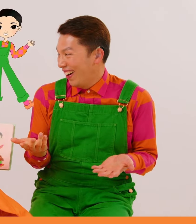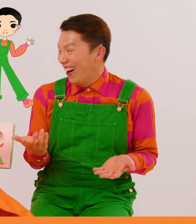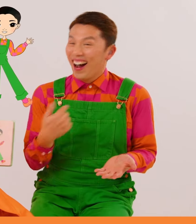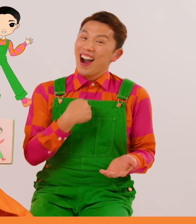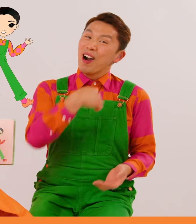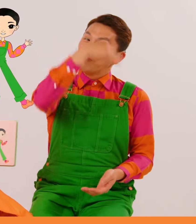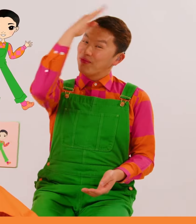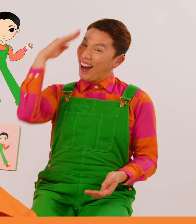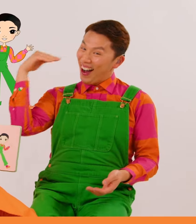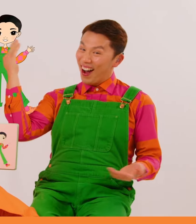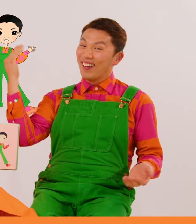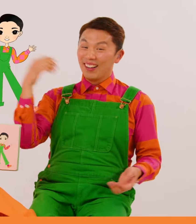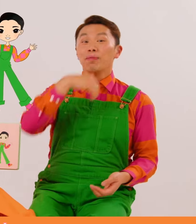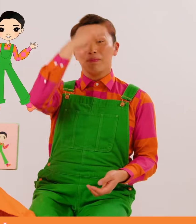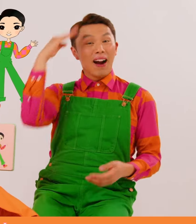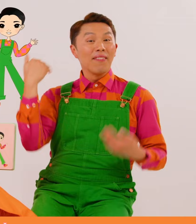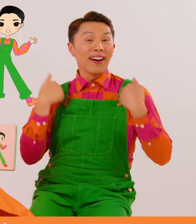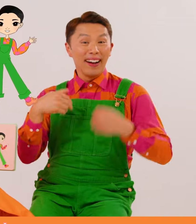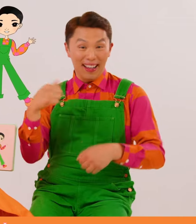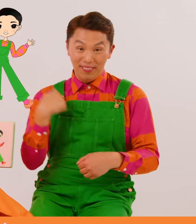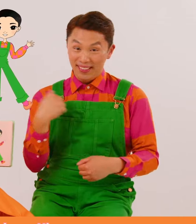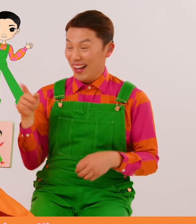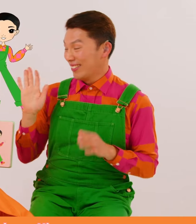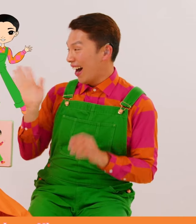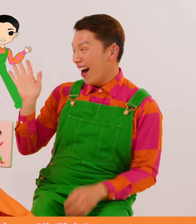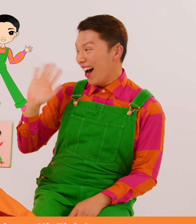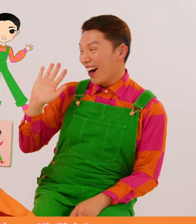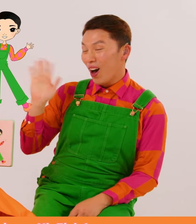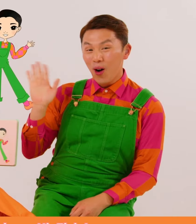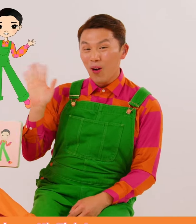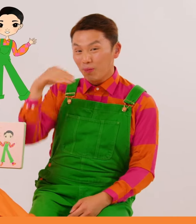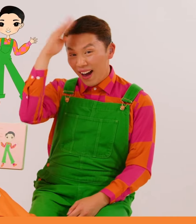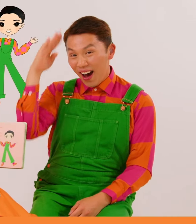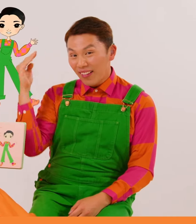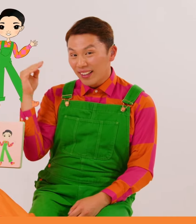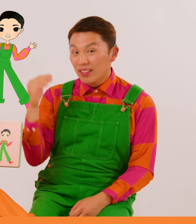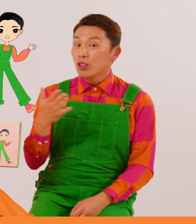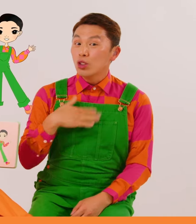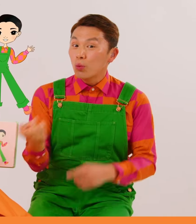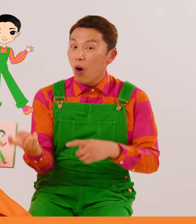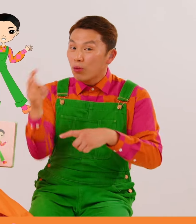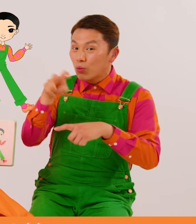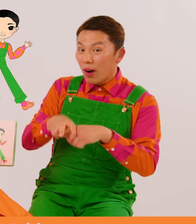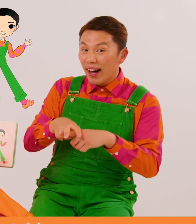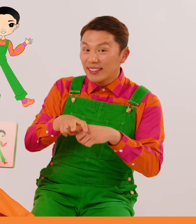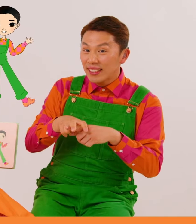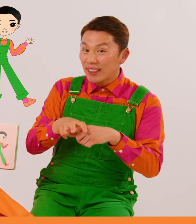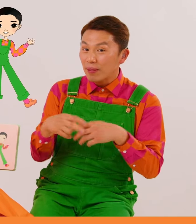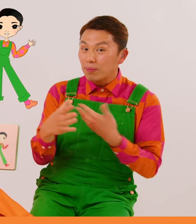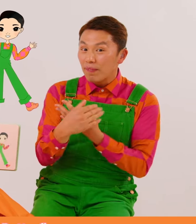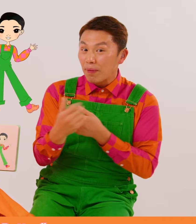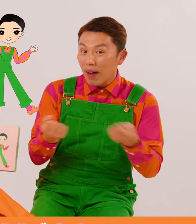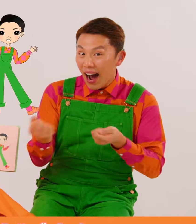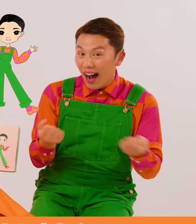Elvin Melvin lives here Hi, Elvin Would you like to join us for a ride on the Butterfly Bus?